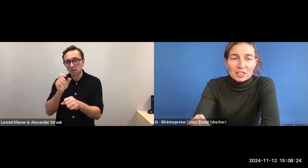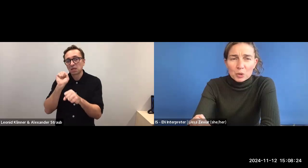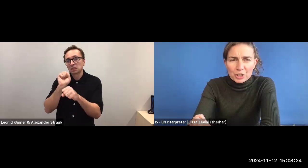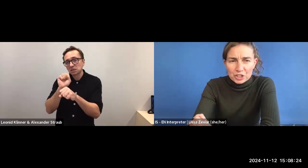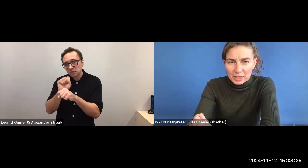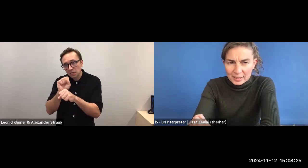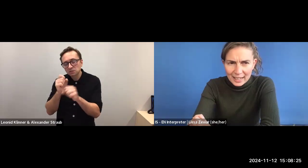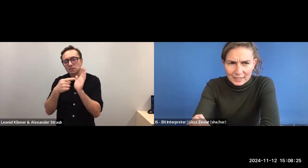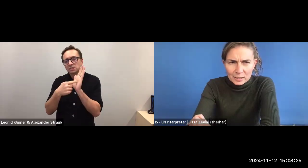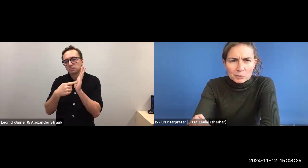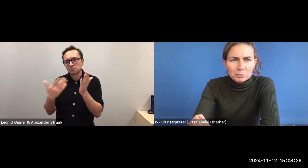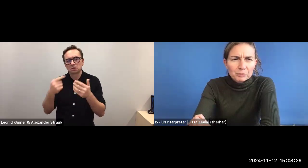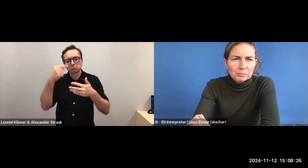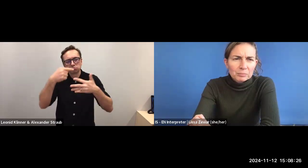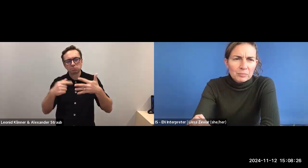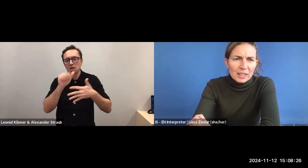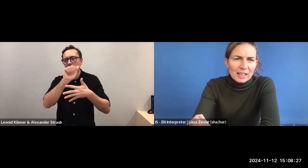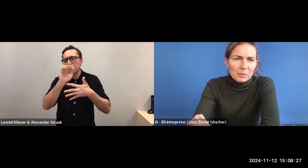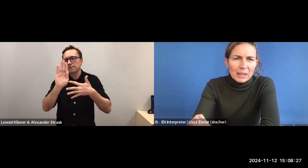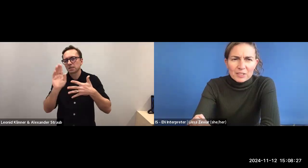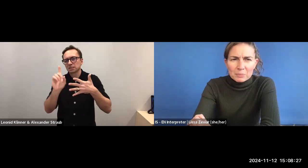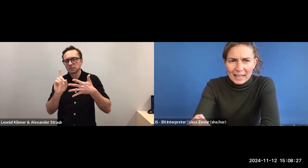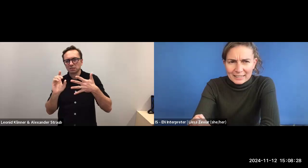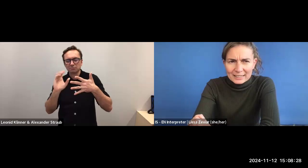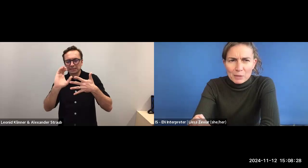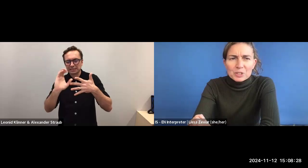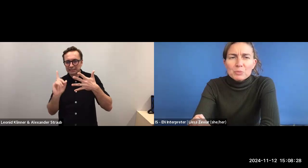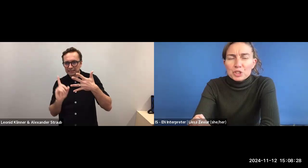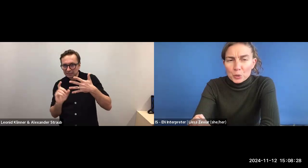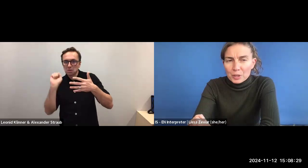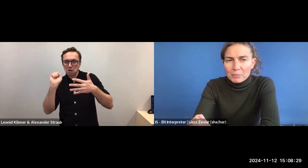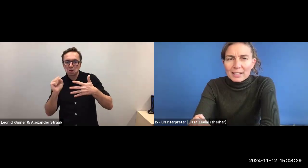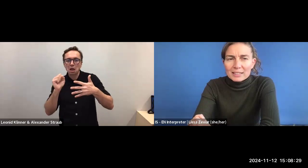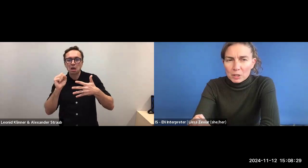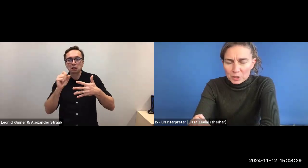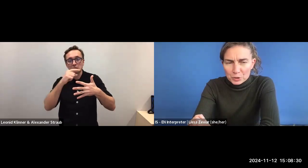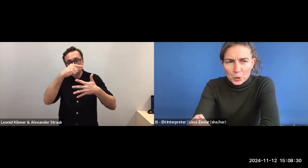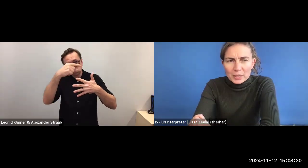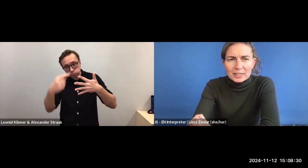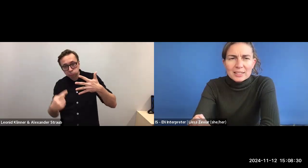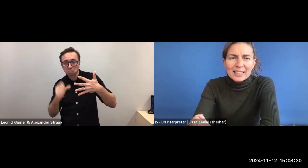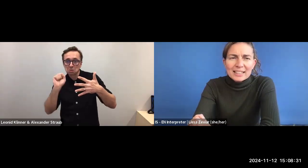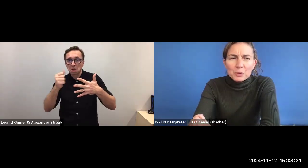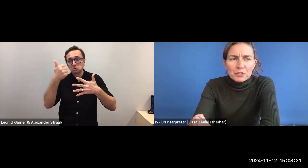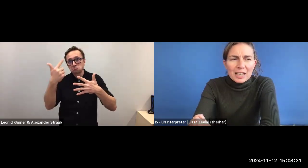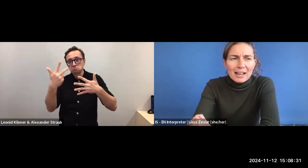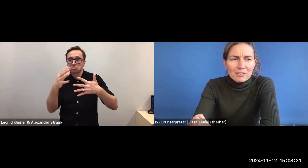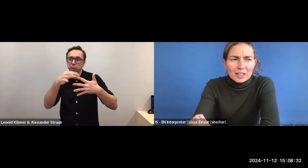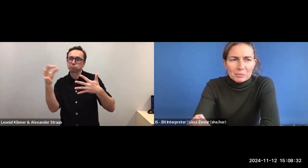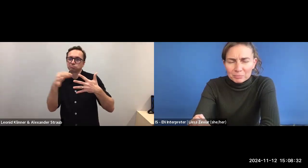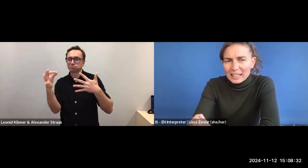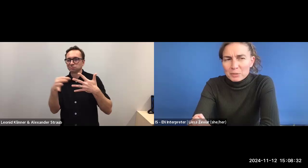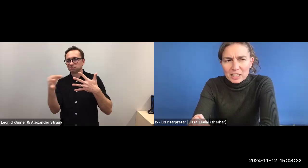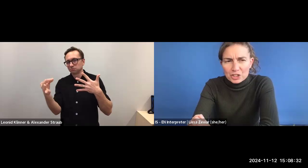signing, which is the questions and the task. We have some task examples and we show them that it's a multiple choice. So first